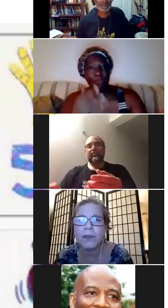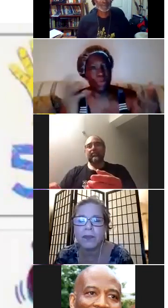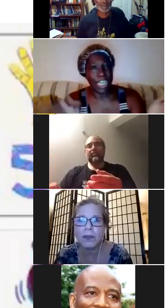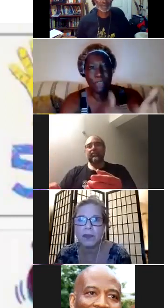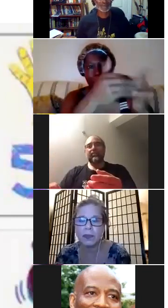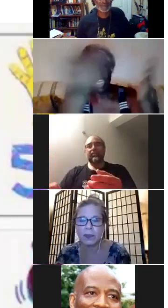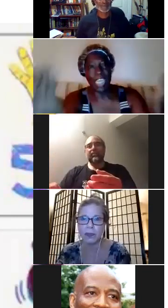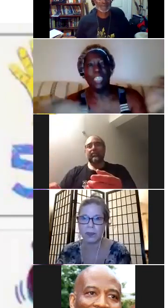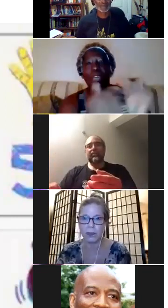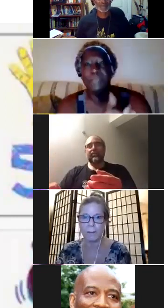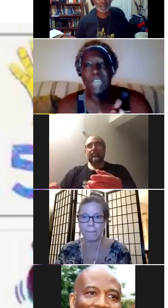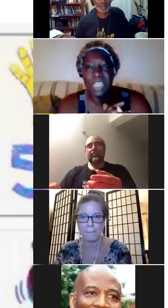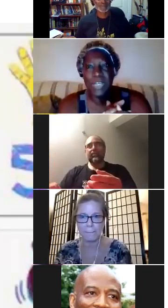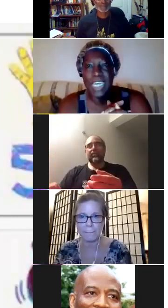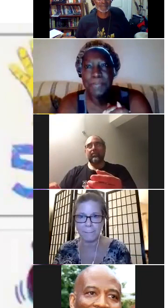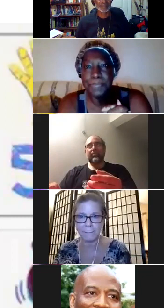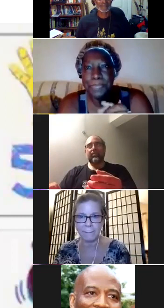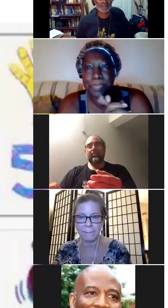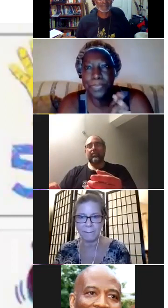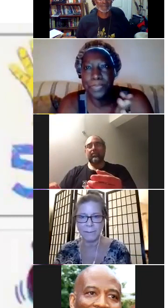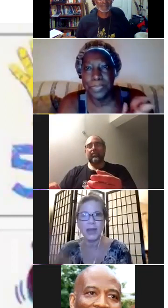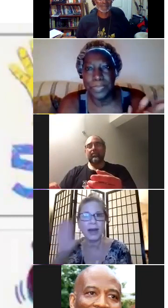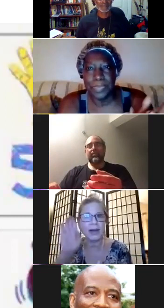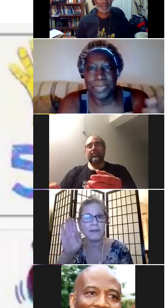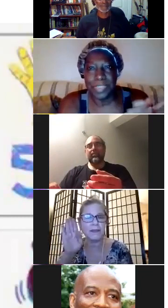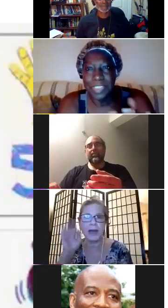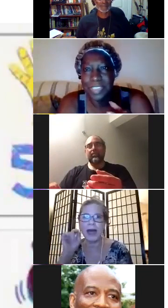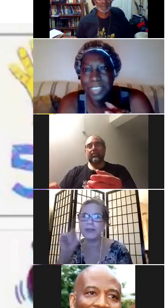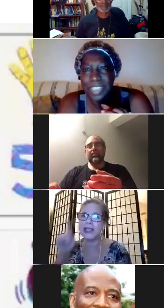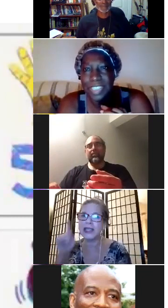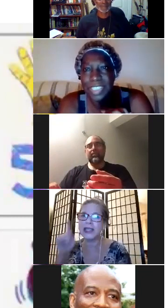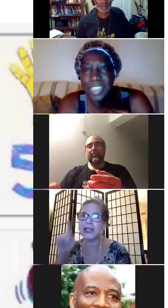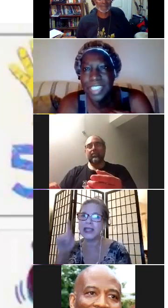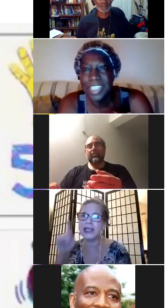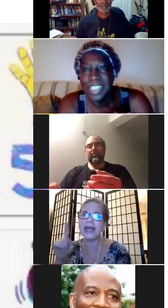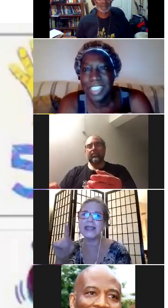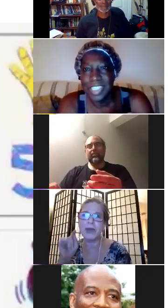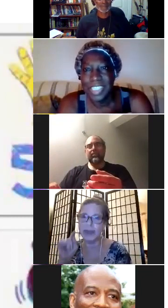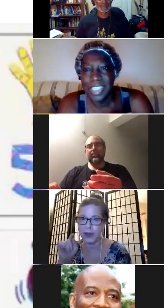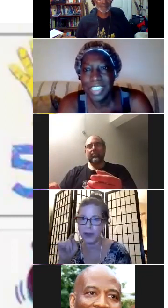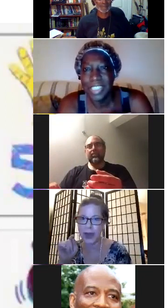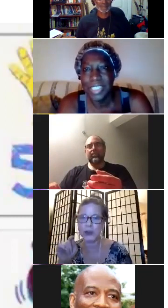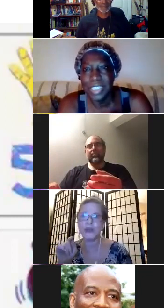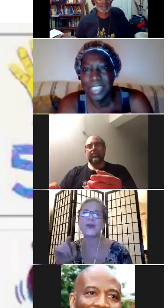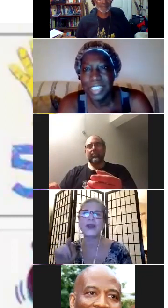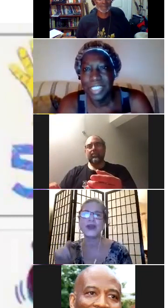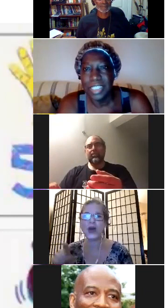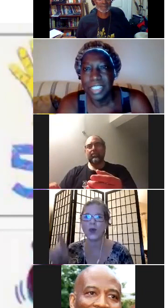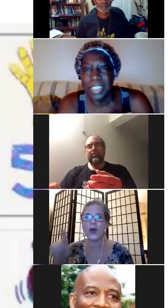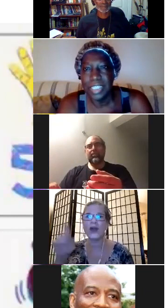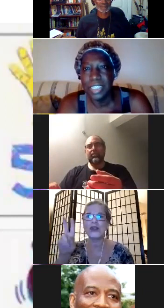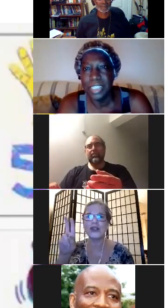423,000, whatever, and you have, go ahead. I'm dyslexic, but I think you got it backwards.